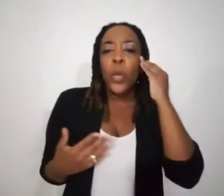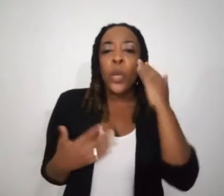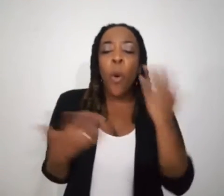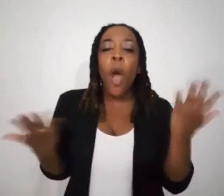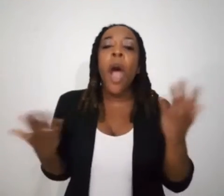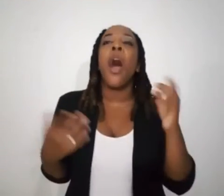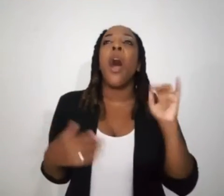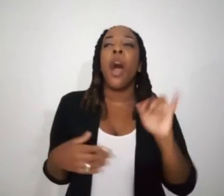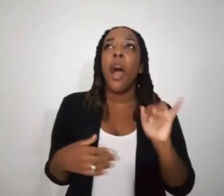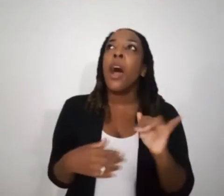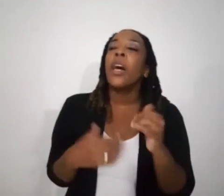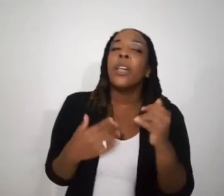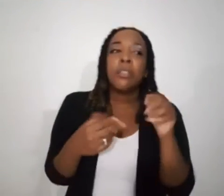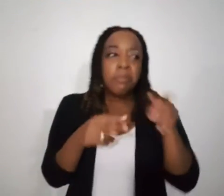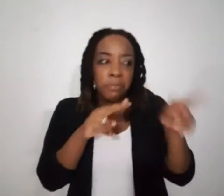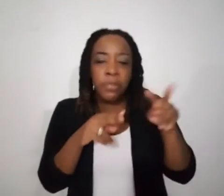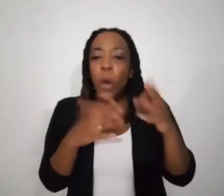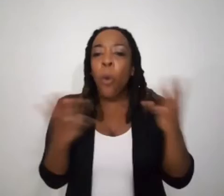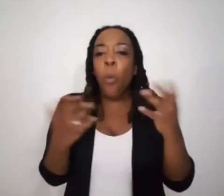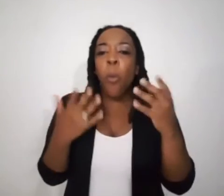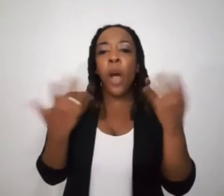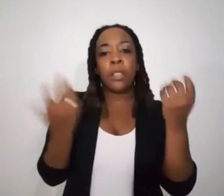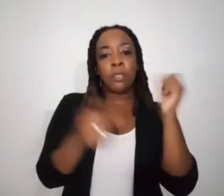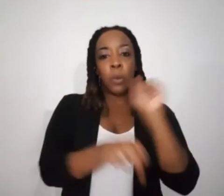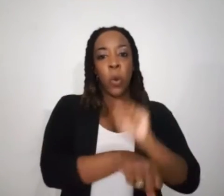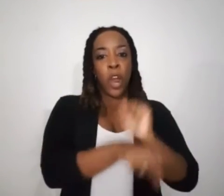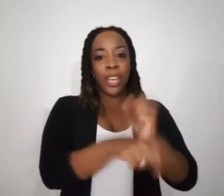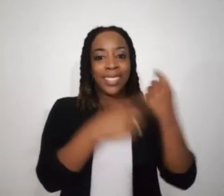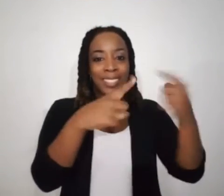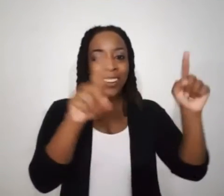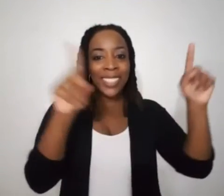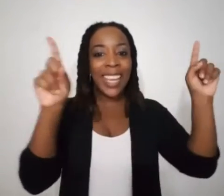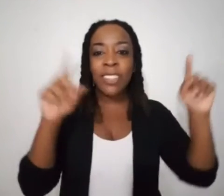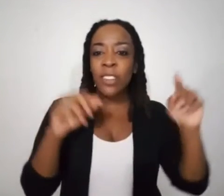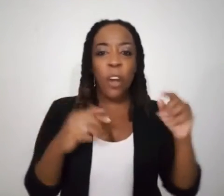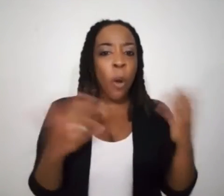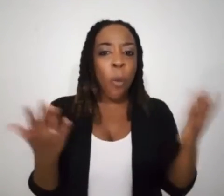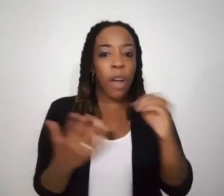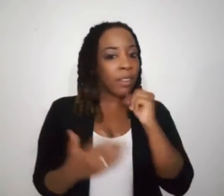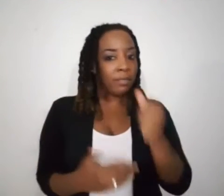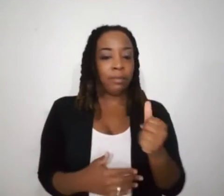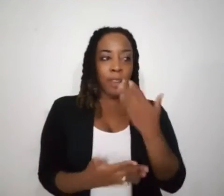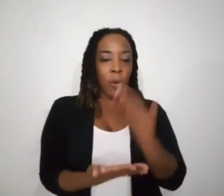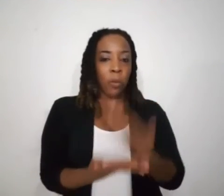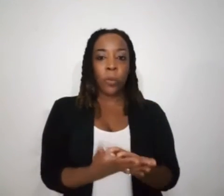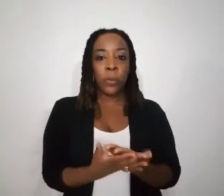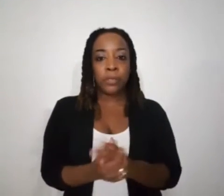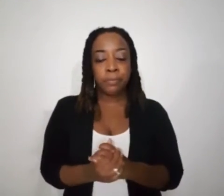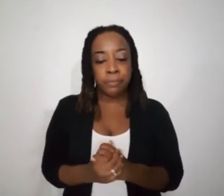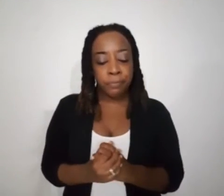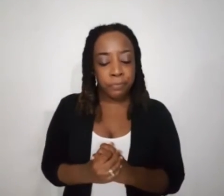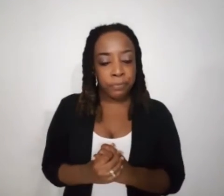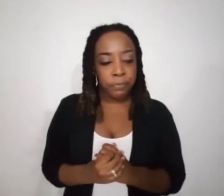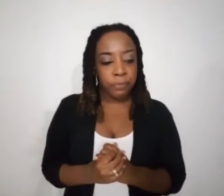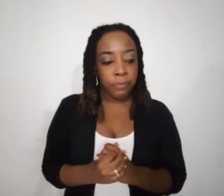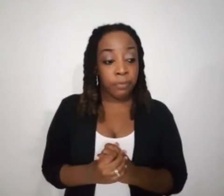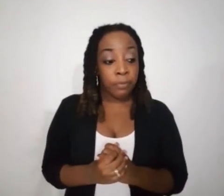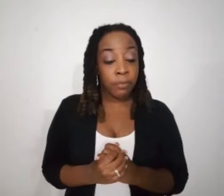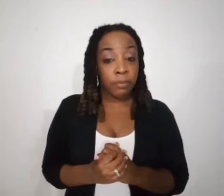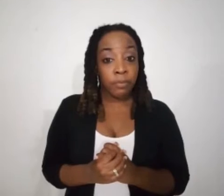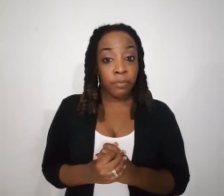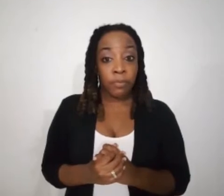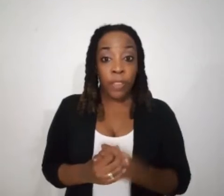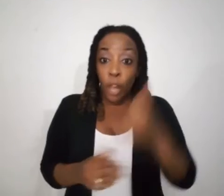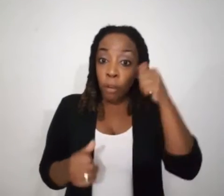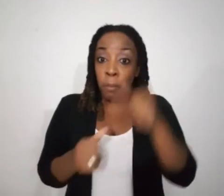what's going well and what's not going so well. Remember earlier I mentioned that you could use picture cards if